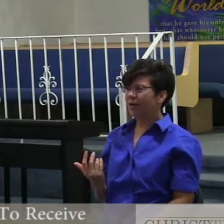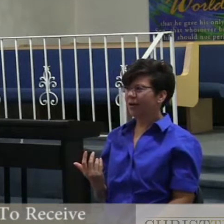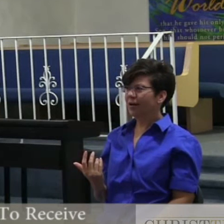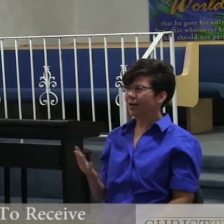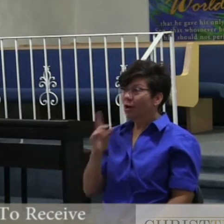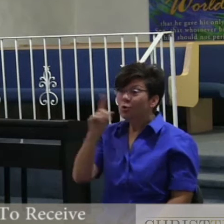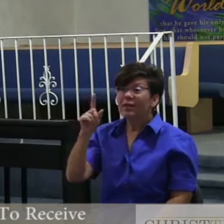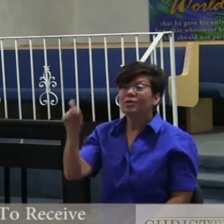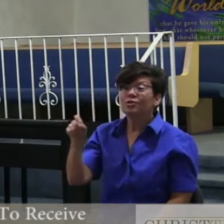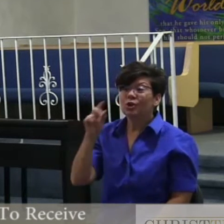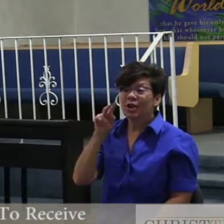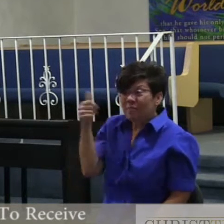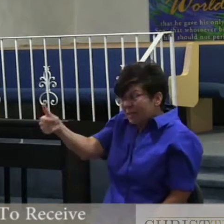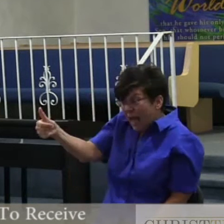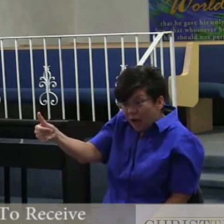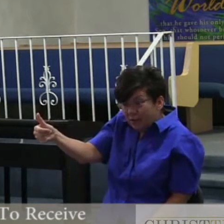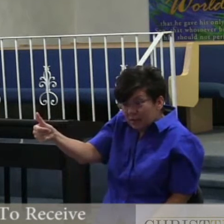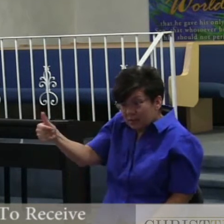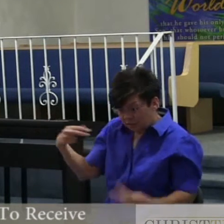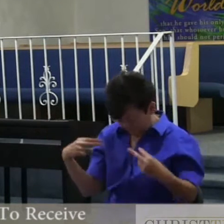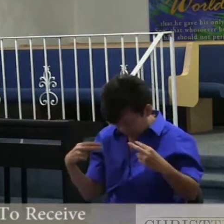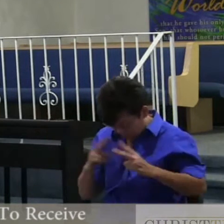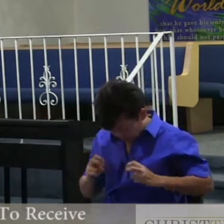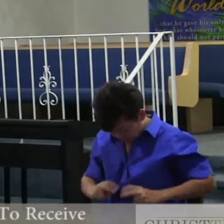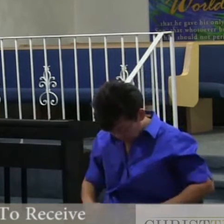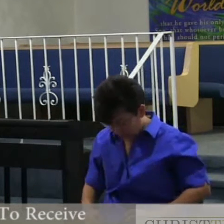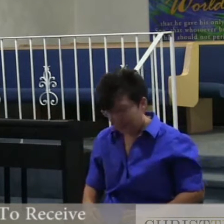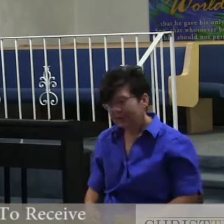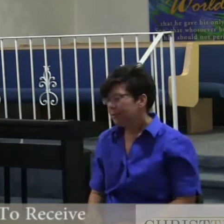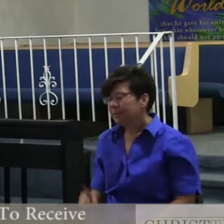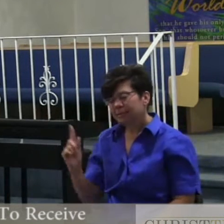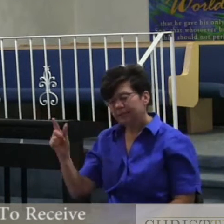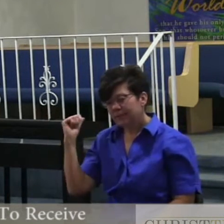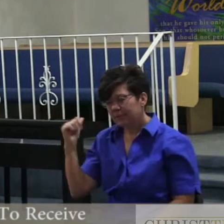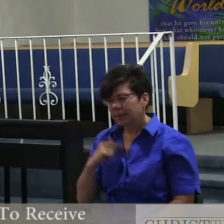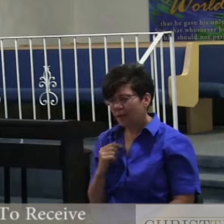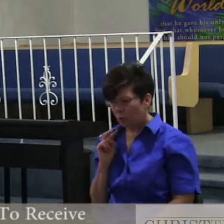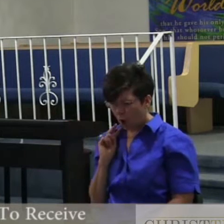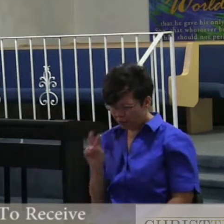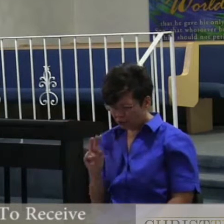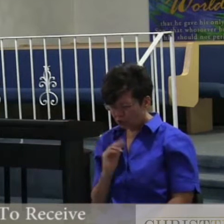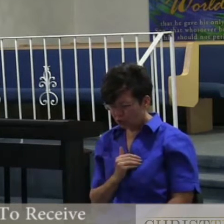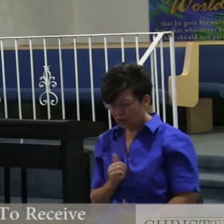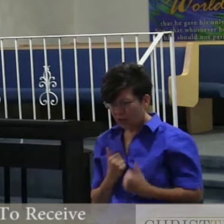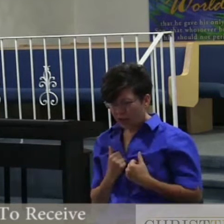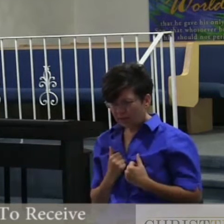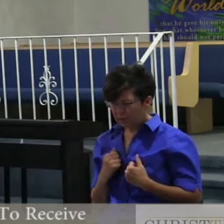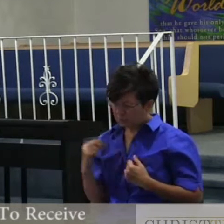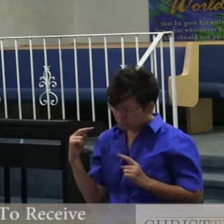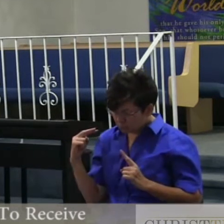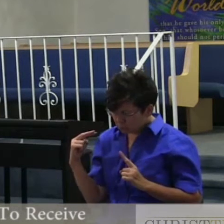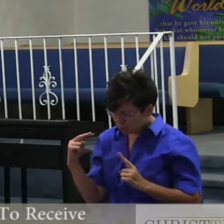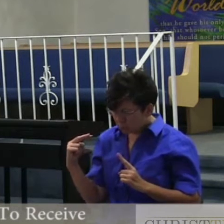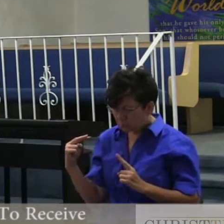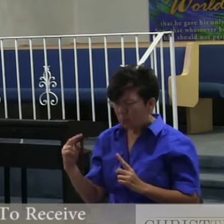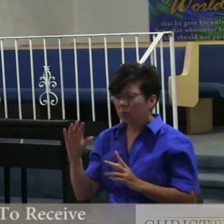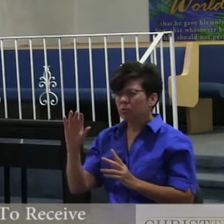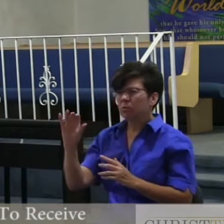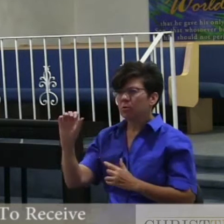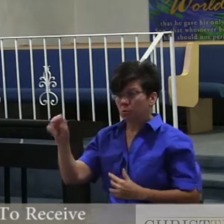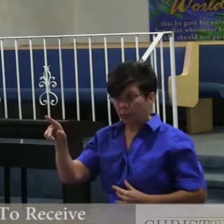they should be watching themselves. But they don't. They watch our lives.